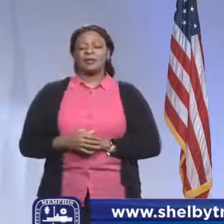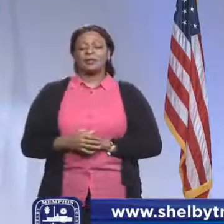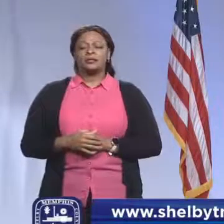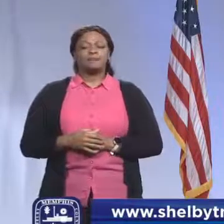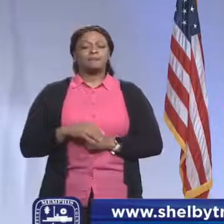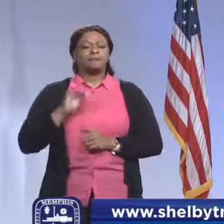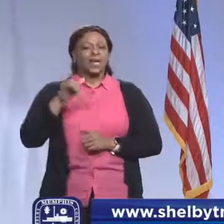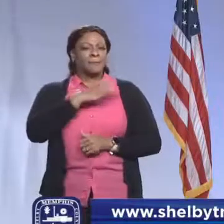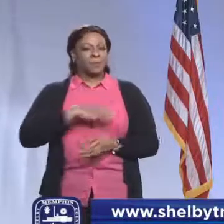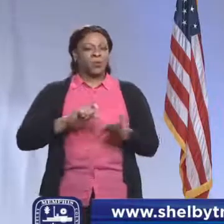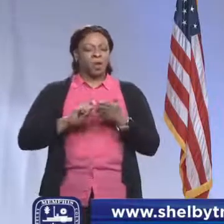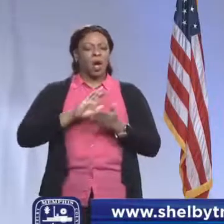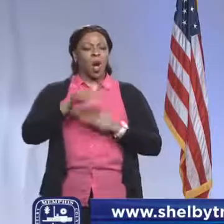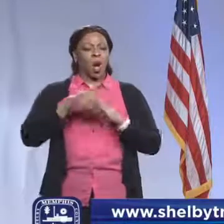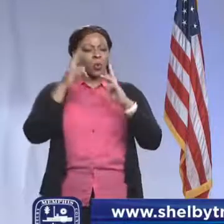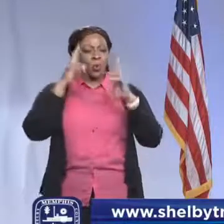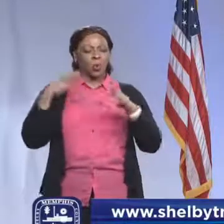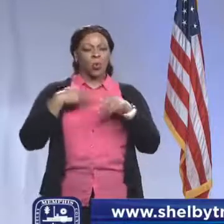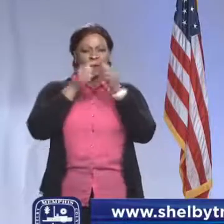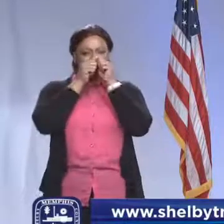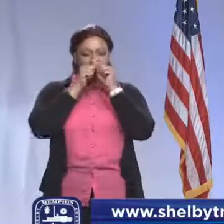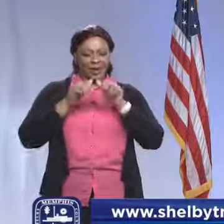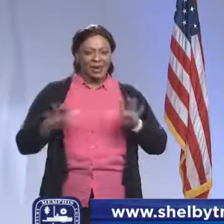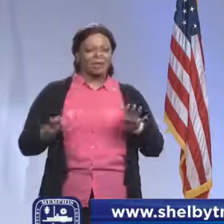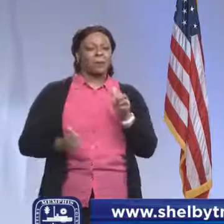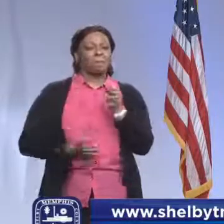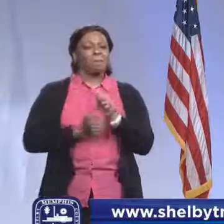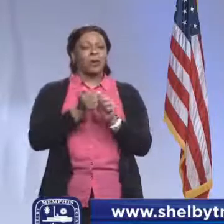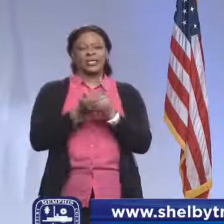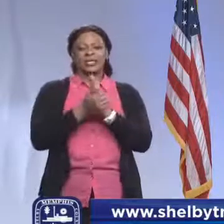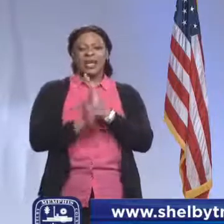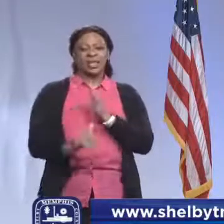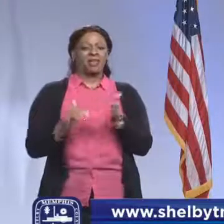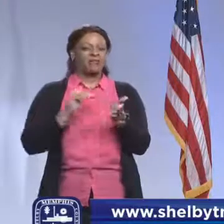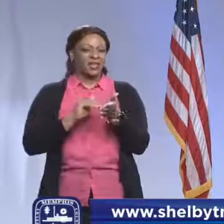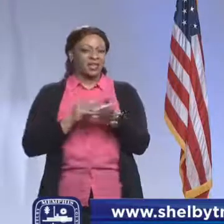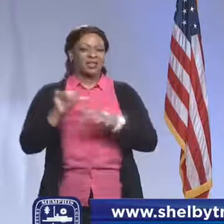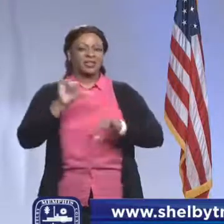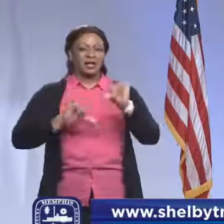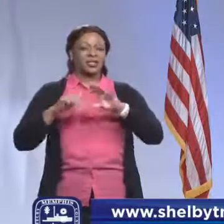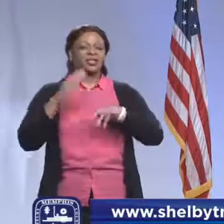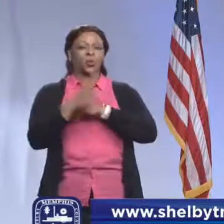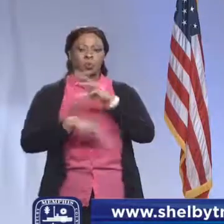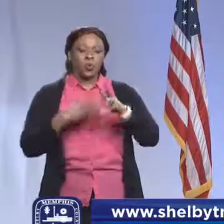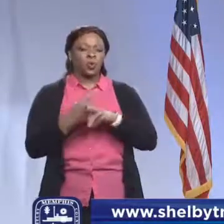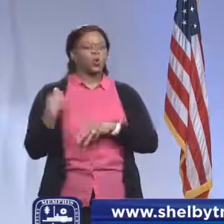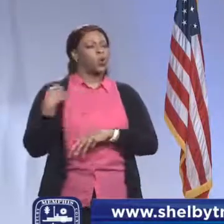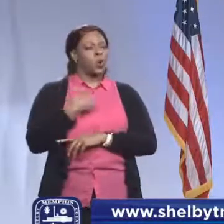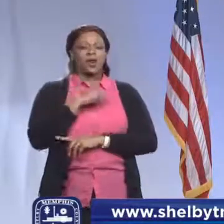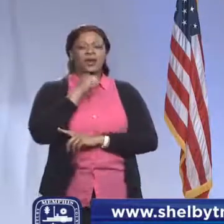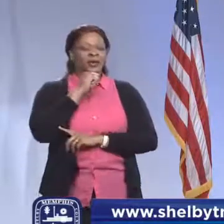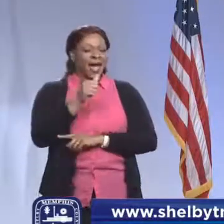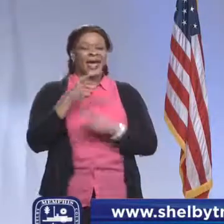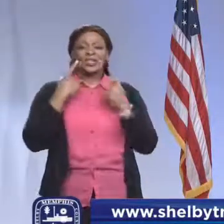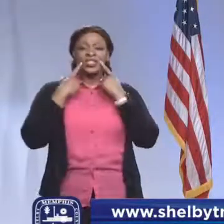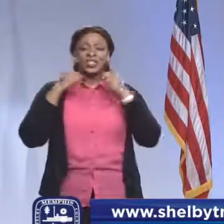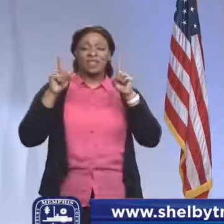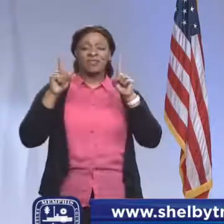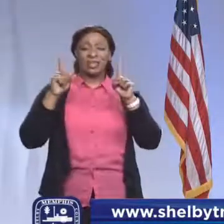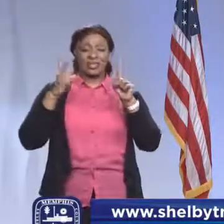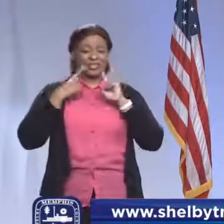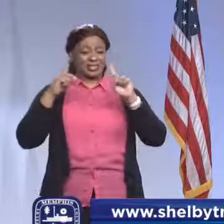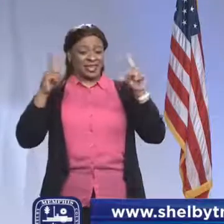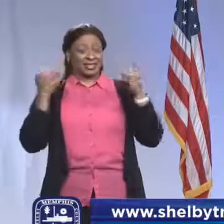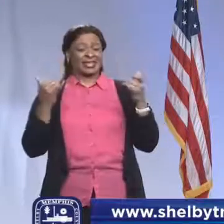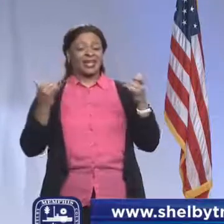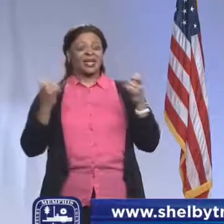He writes, "With all due respect, we are blessed with some of the most talented physicians and scientists in the world, and we would not have achieved the success we have in